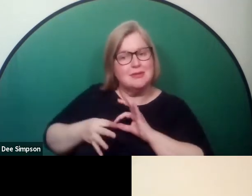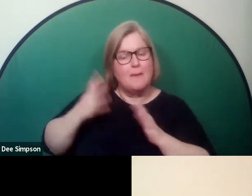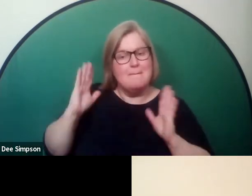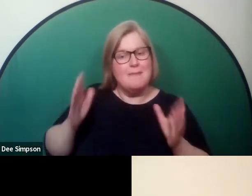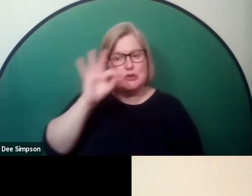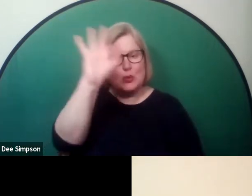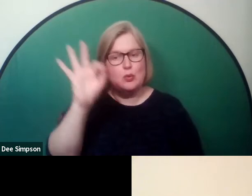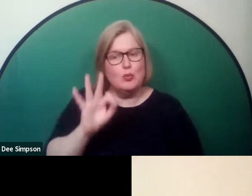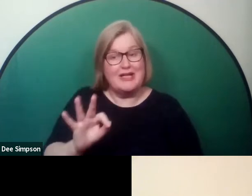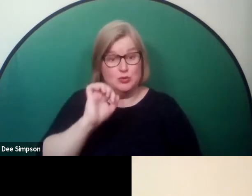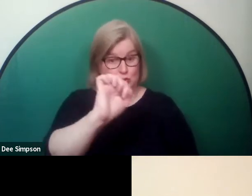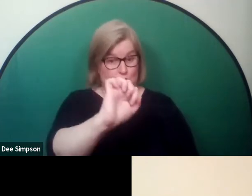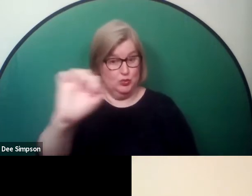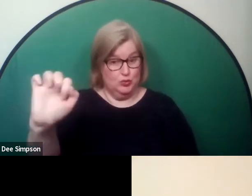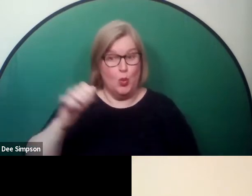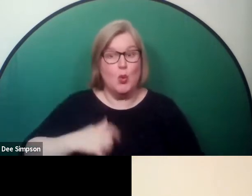in the chat box.